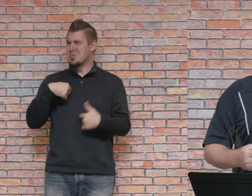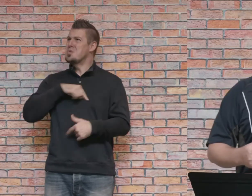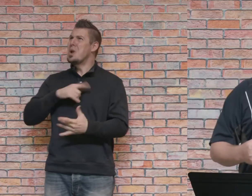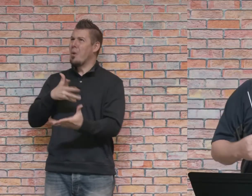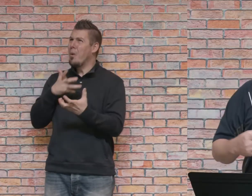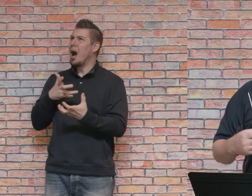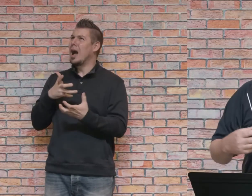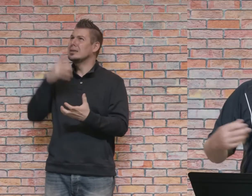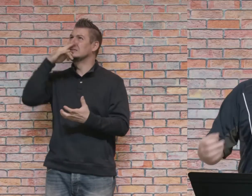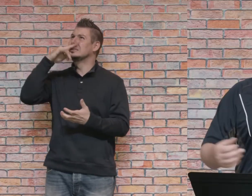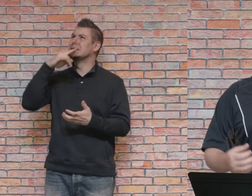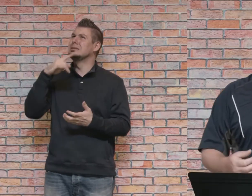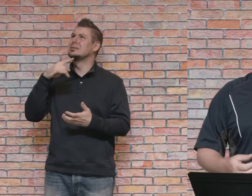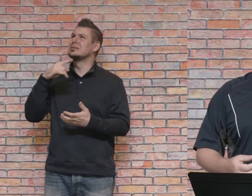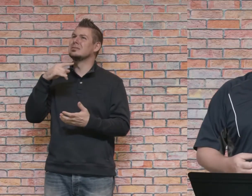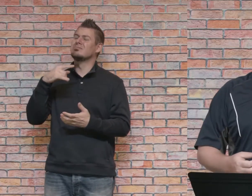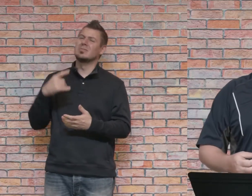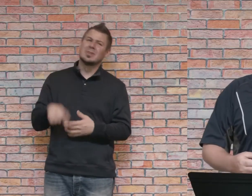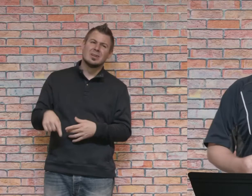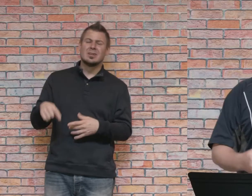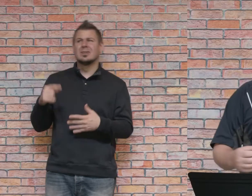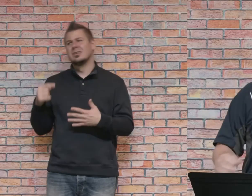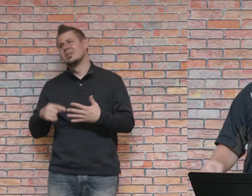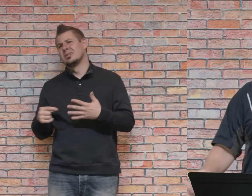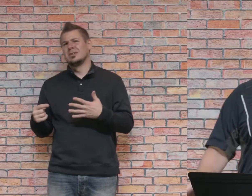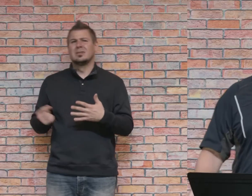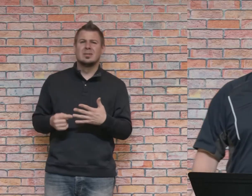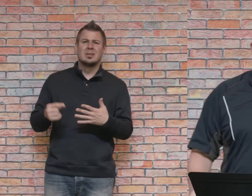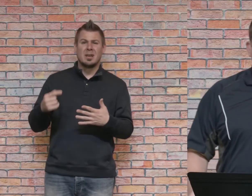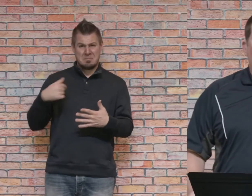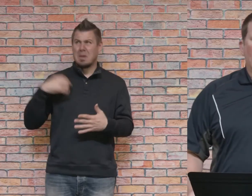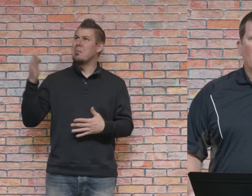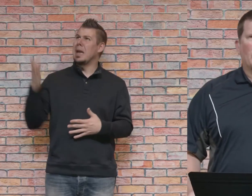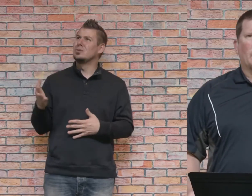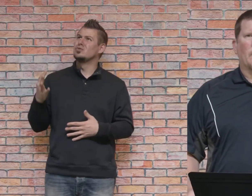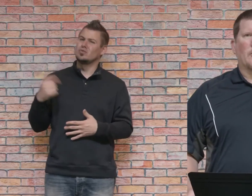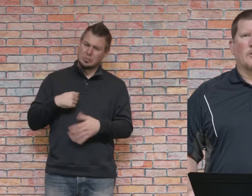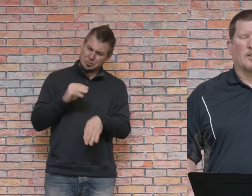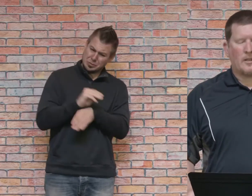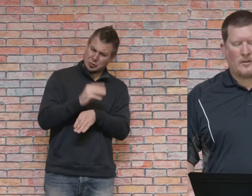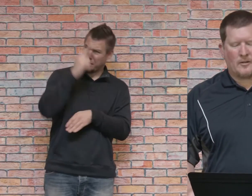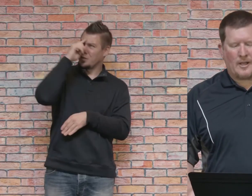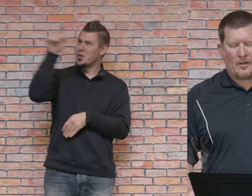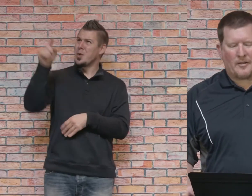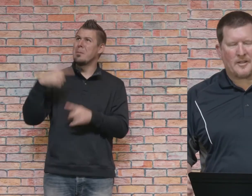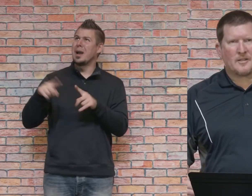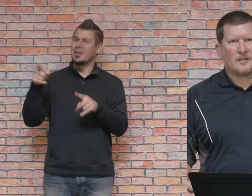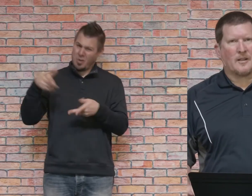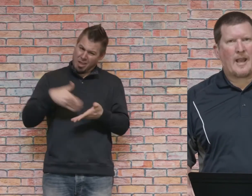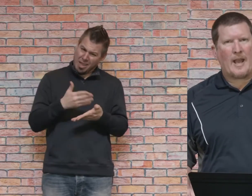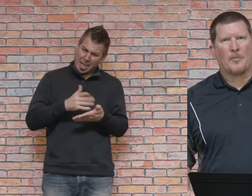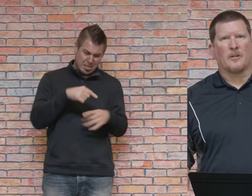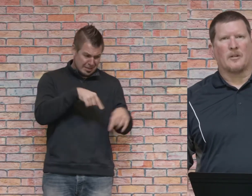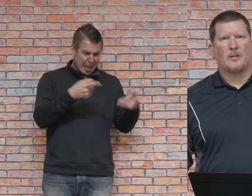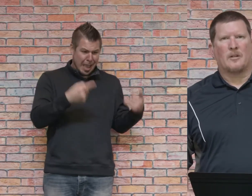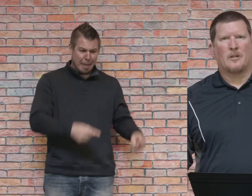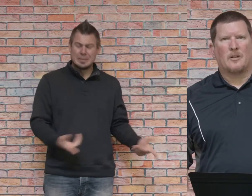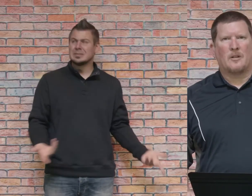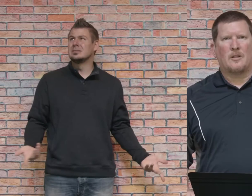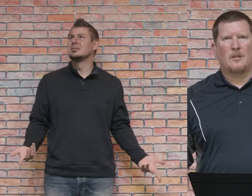know, God, this and that. And even saying, I'm a pastor, I'm in ministry for you, and yet you allow this to happen.